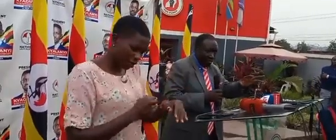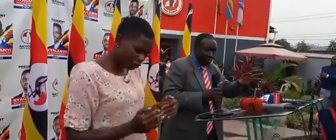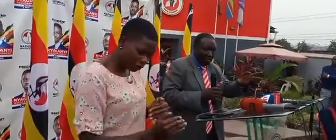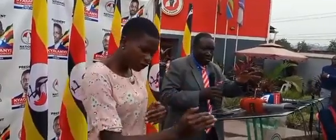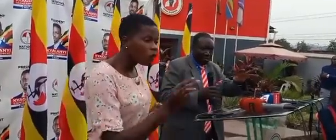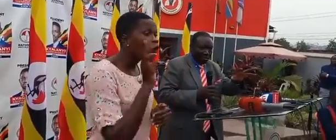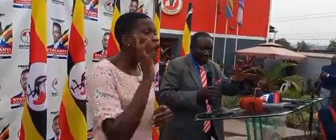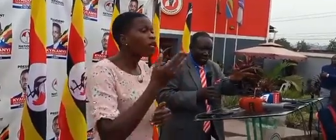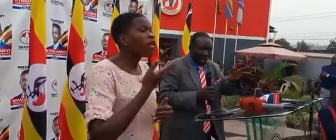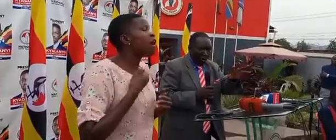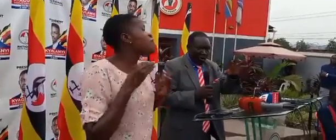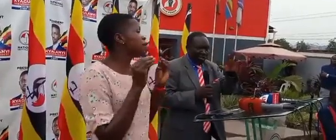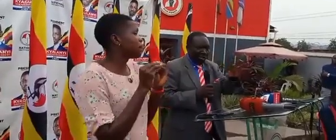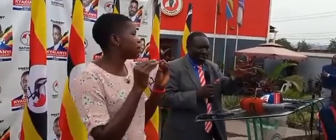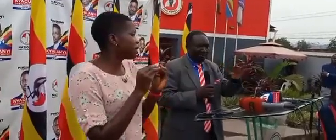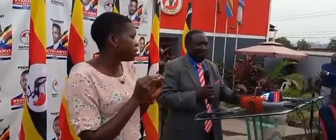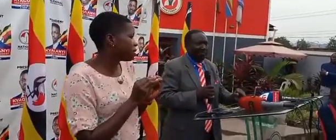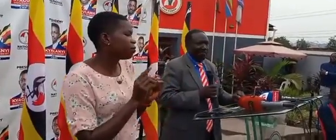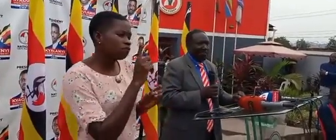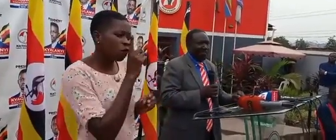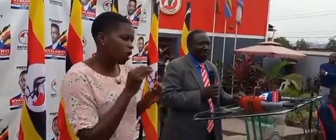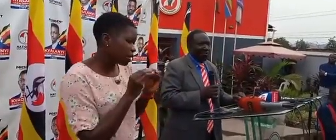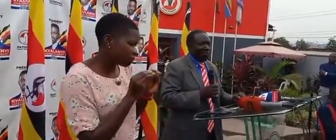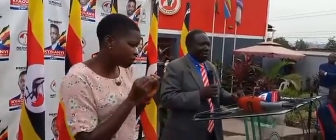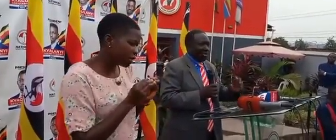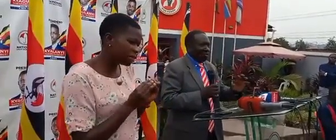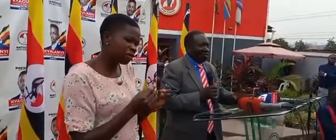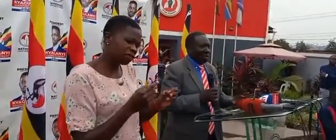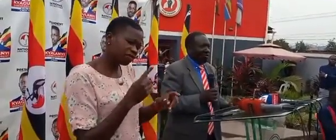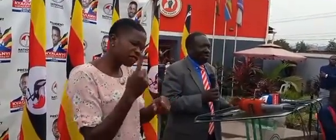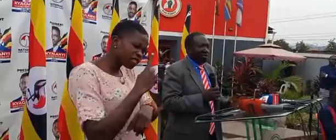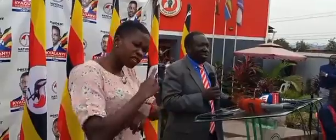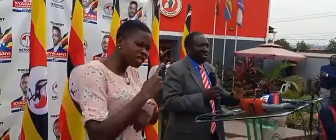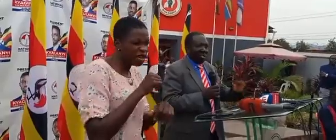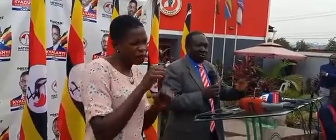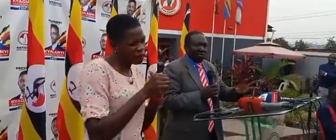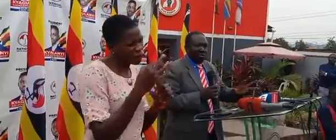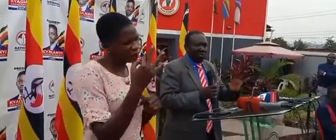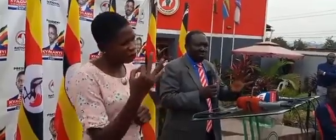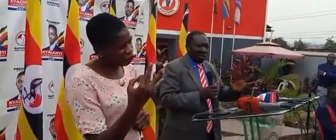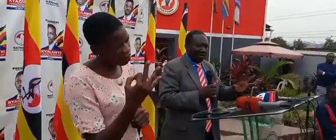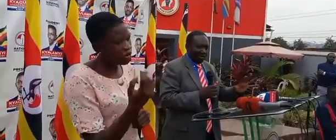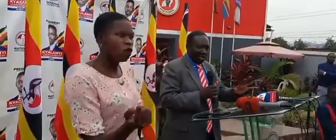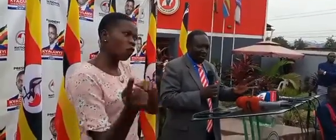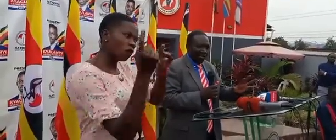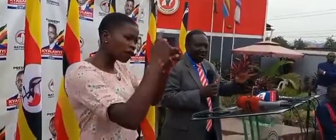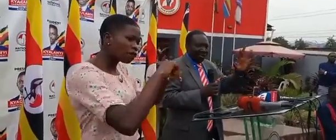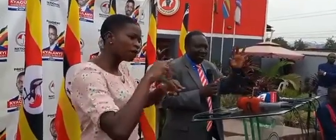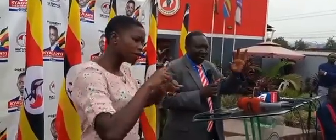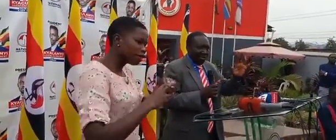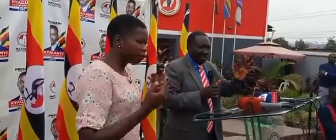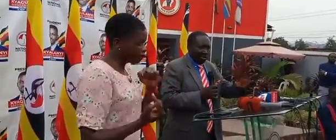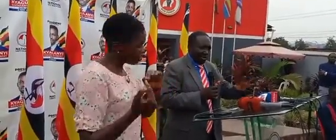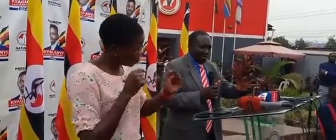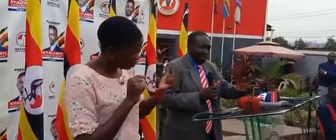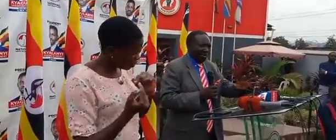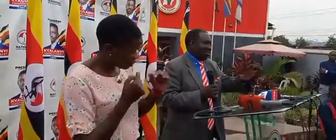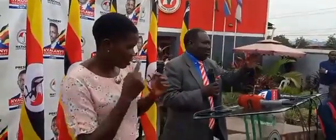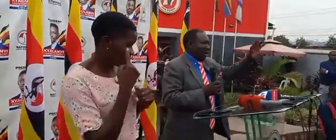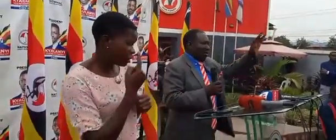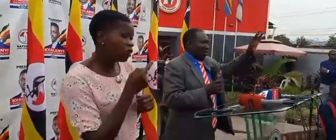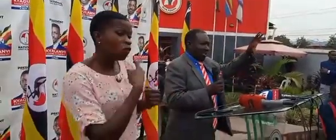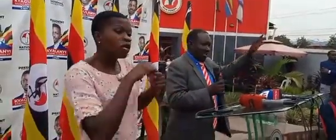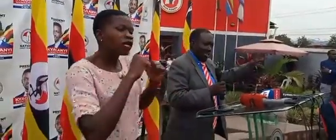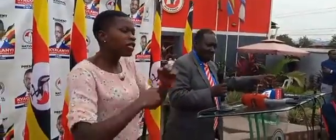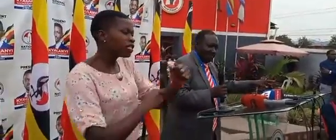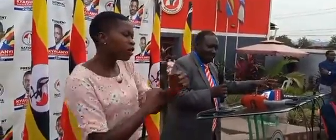n'olusiriko olw'ennaku eziwera tugendeko ku nnaku satu naye ennaku tetunaba kusalawo naye olusiriko olwo luli